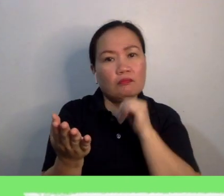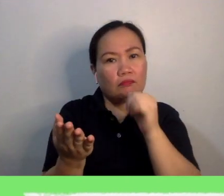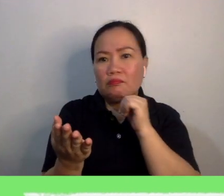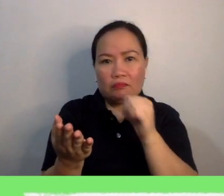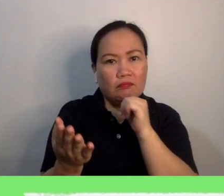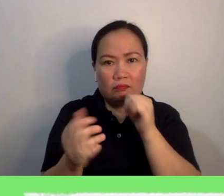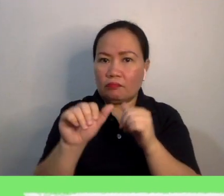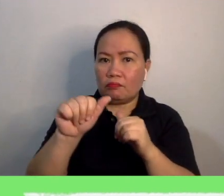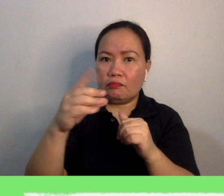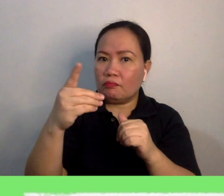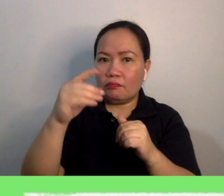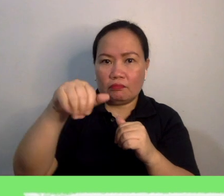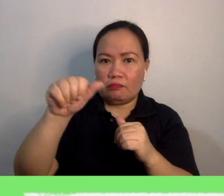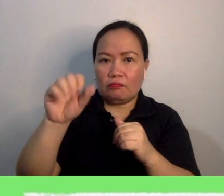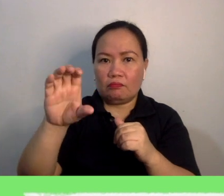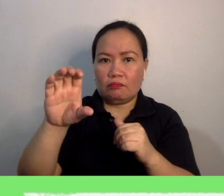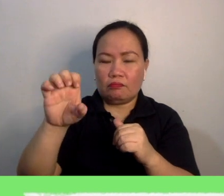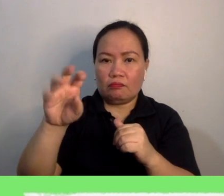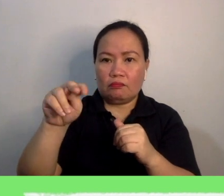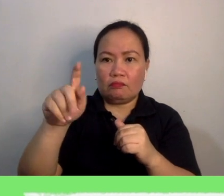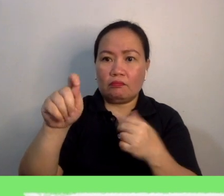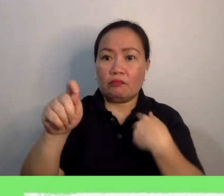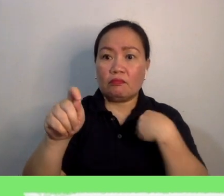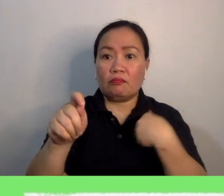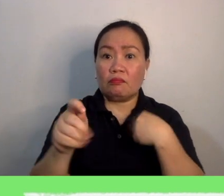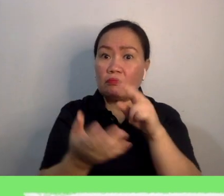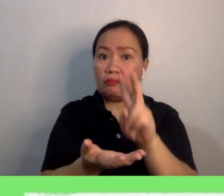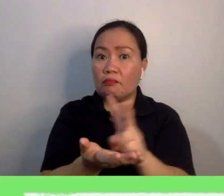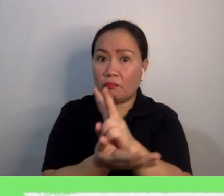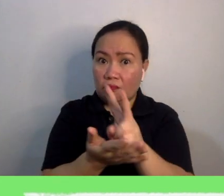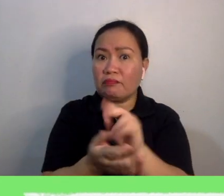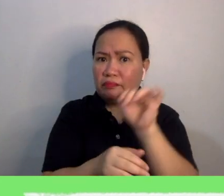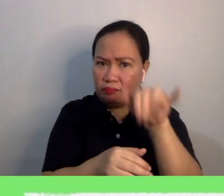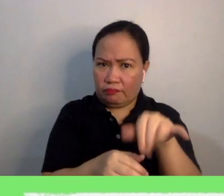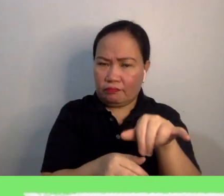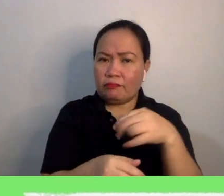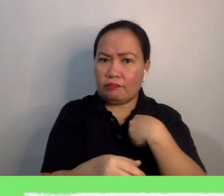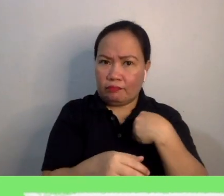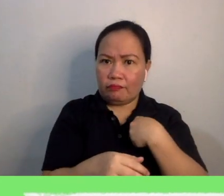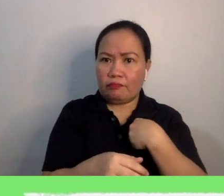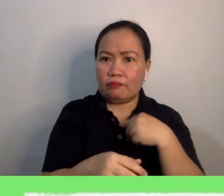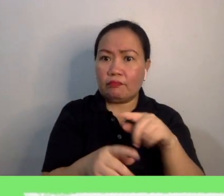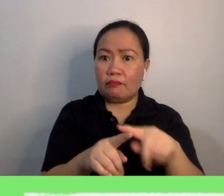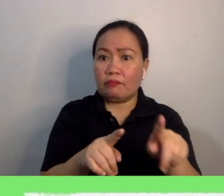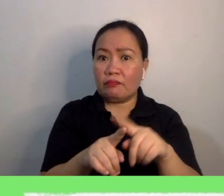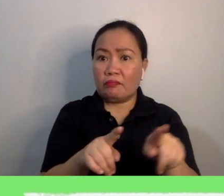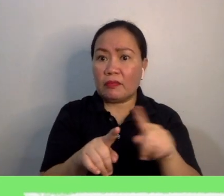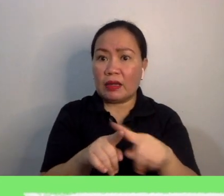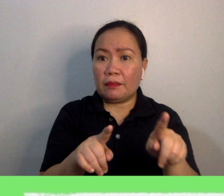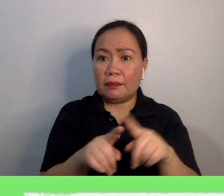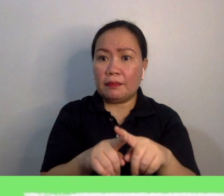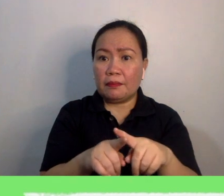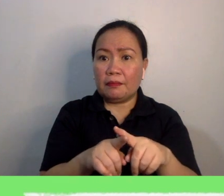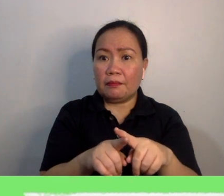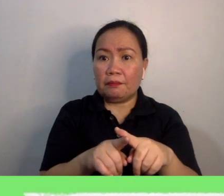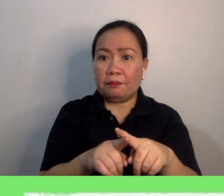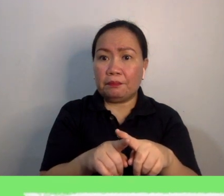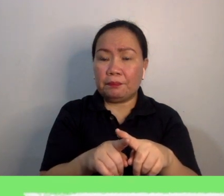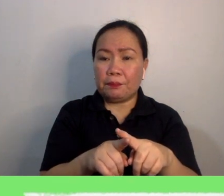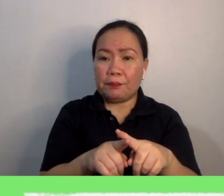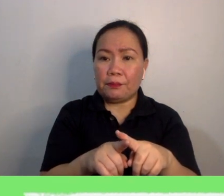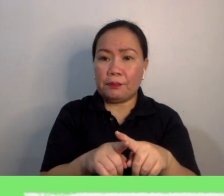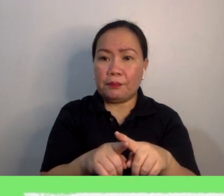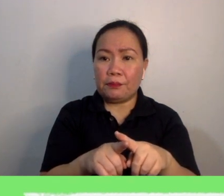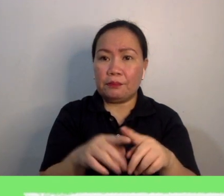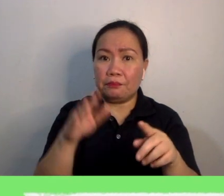an adjacent angle. Why? Kasi meron silang common vertex, yes. Pero, ito po yung side niya, ni